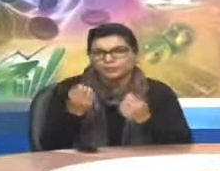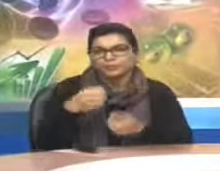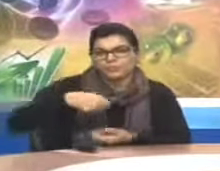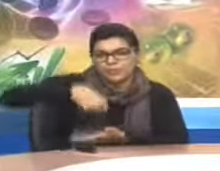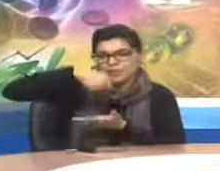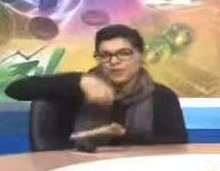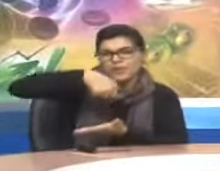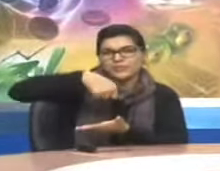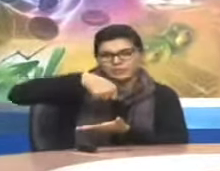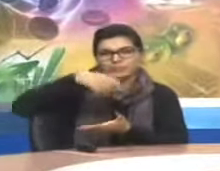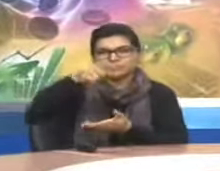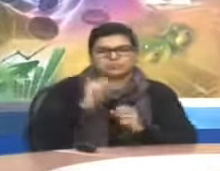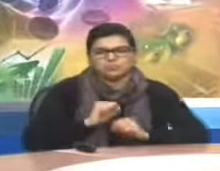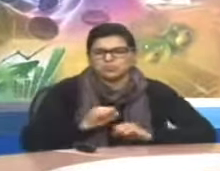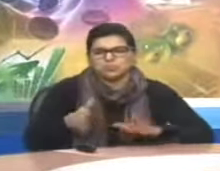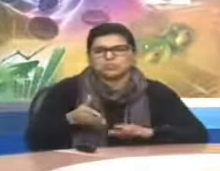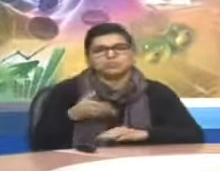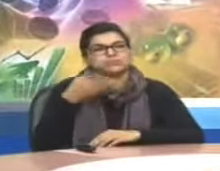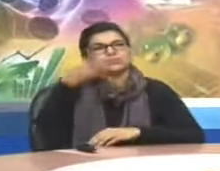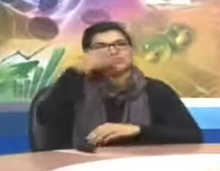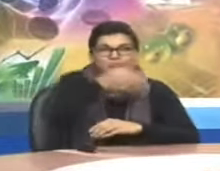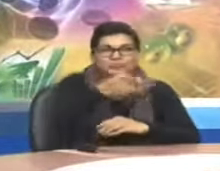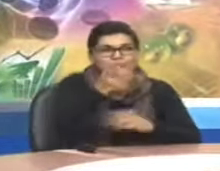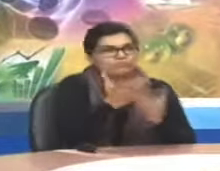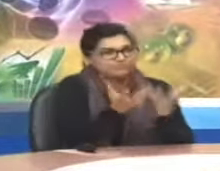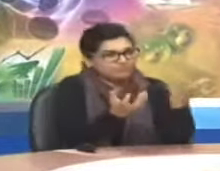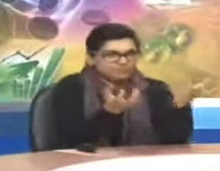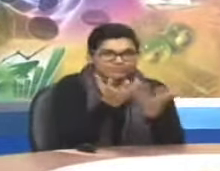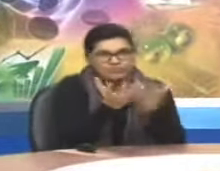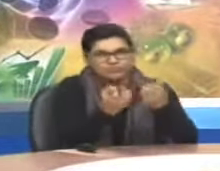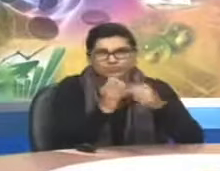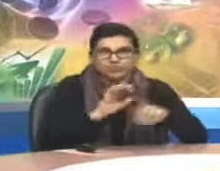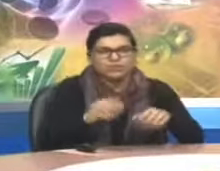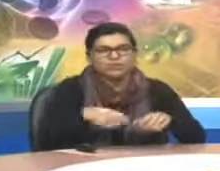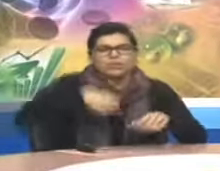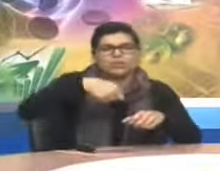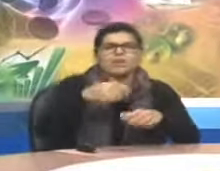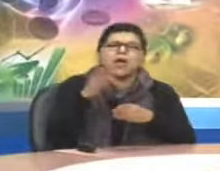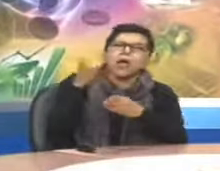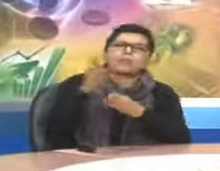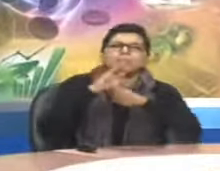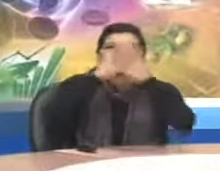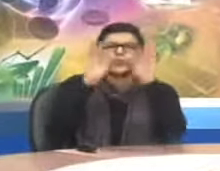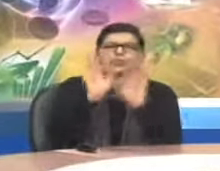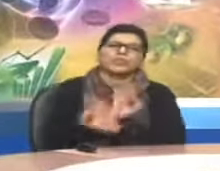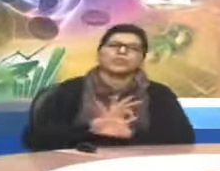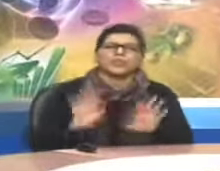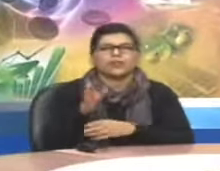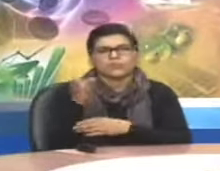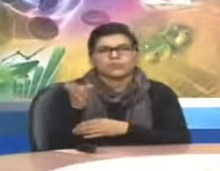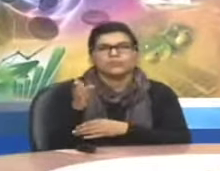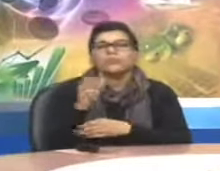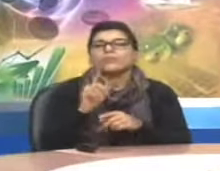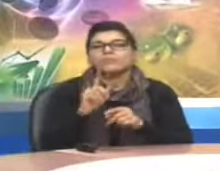Like when we go for shopping, we buy different things, and we also get a